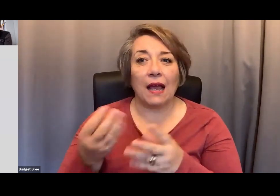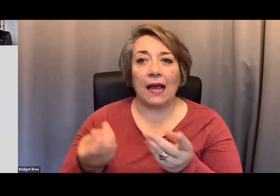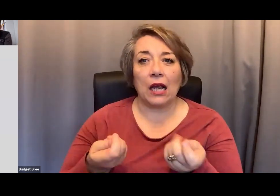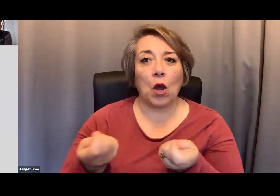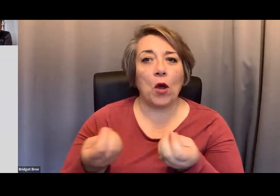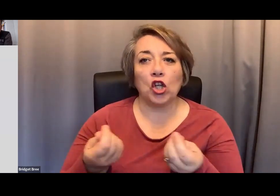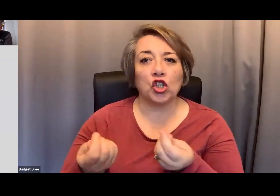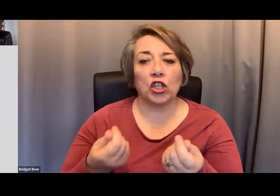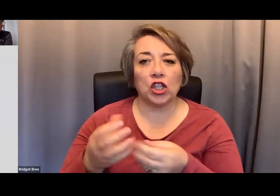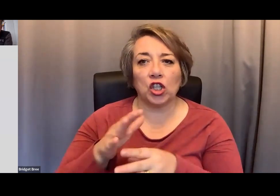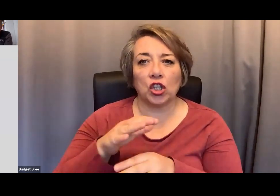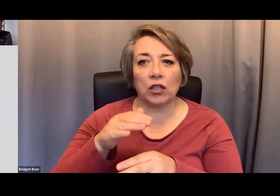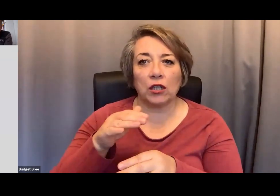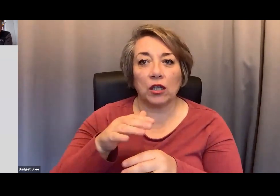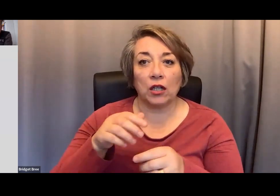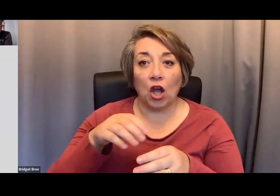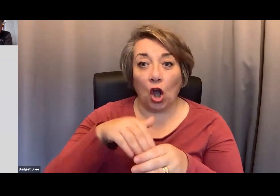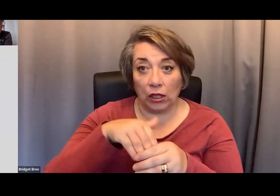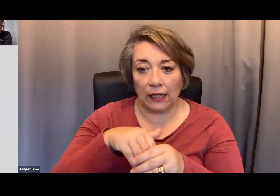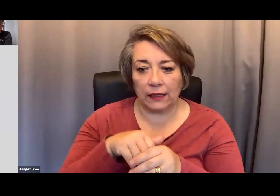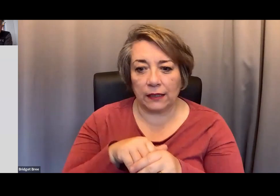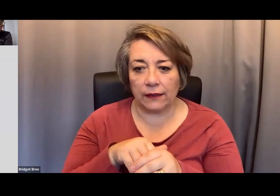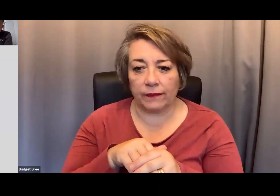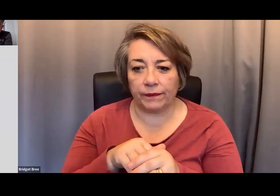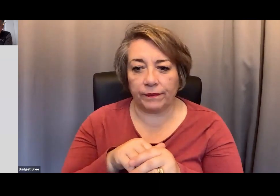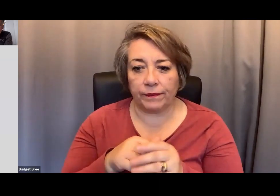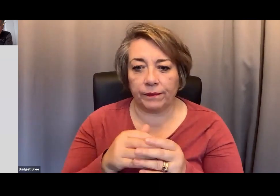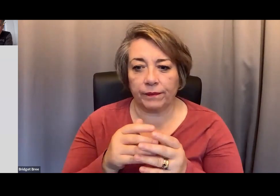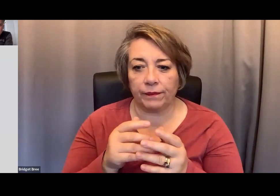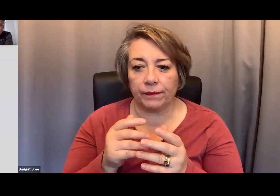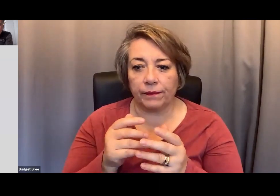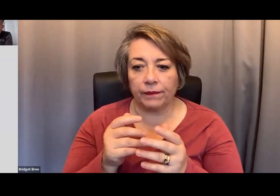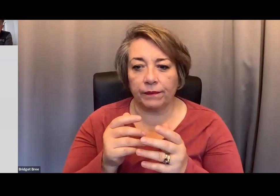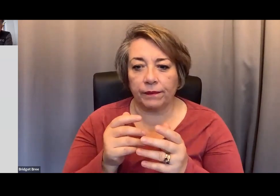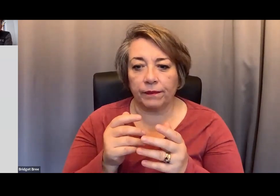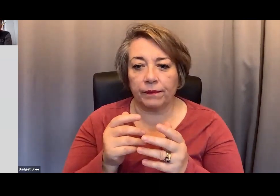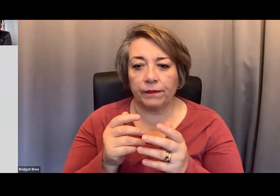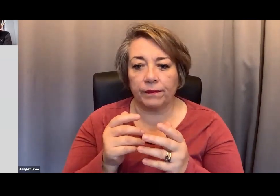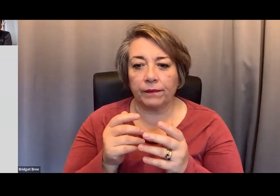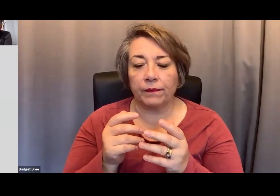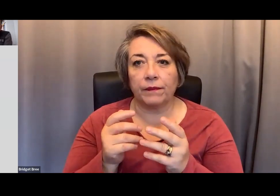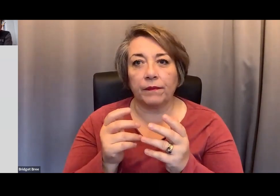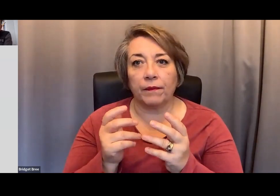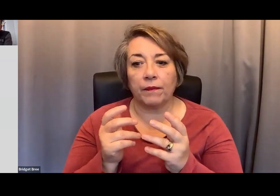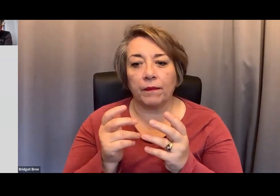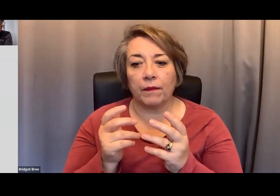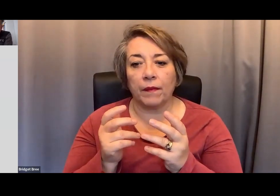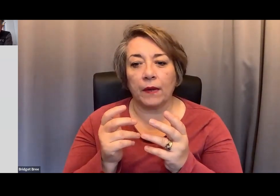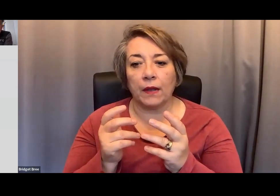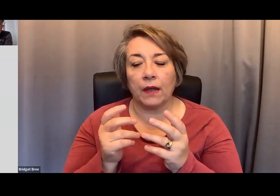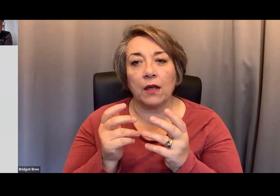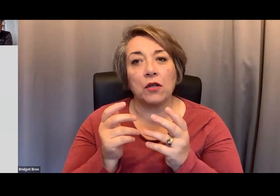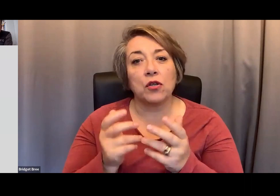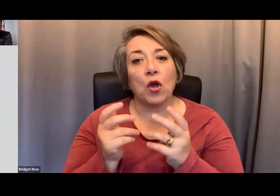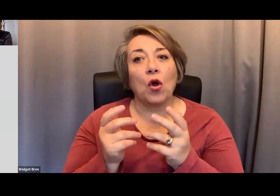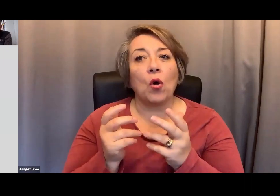About the donut, I think you often forget the inside or the in-between. So what's the